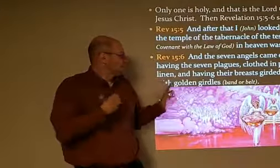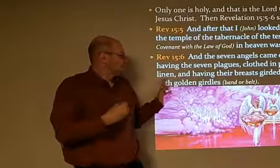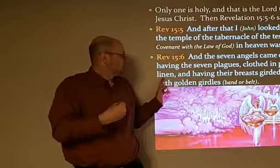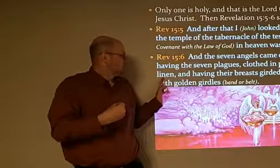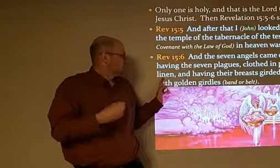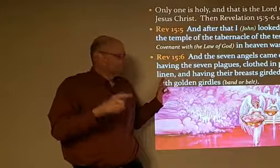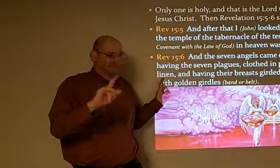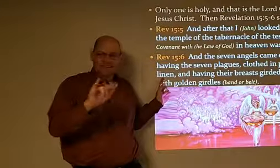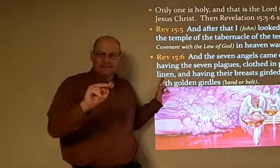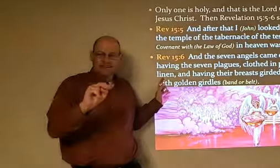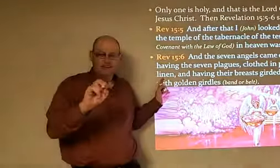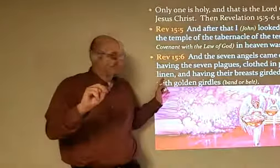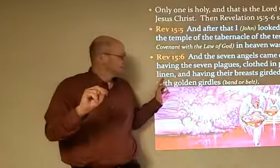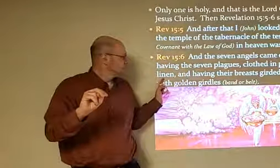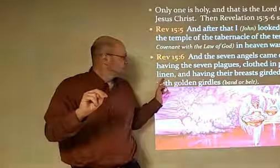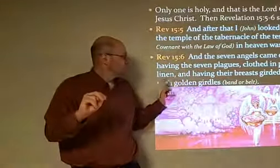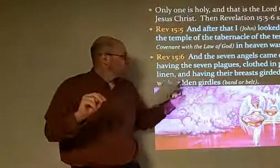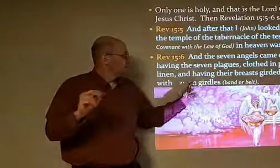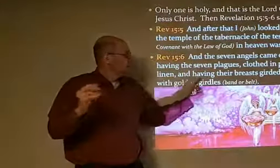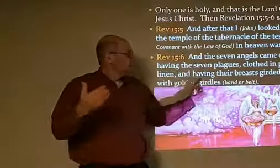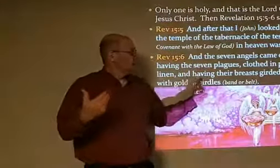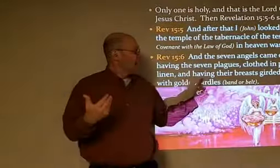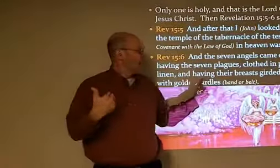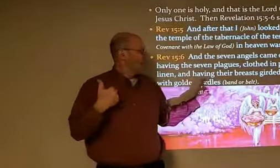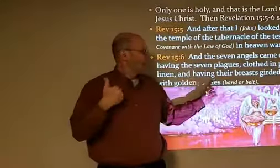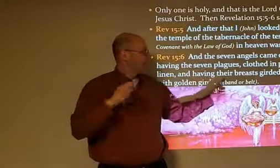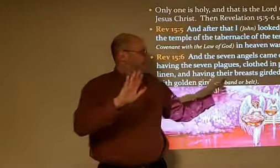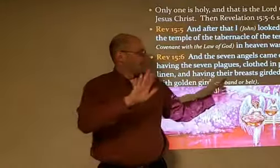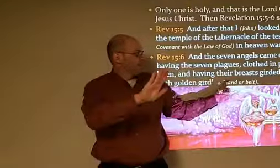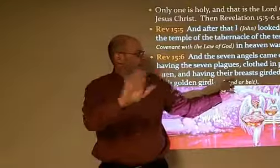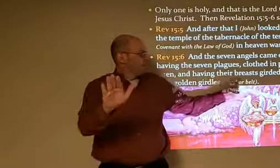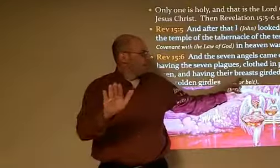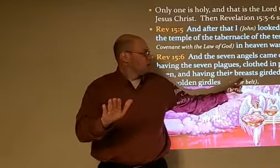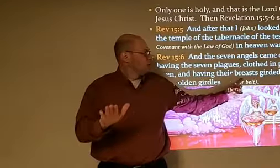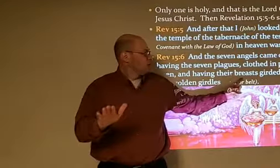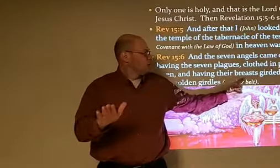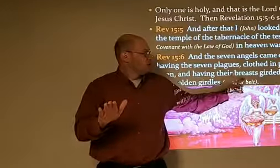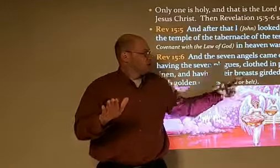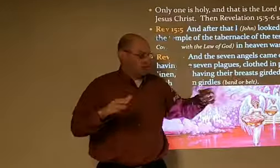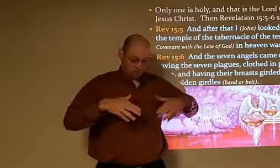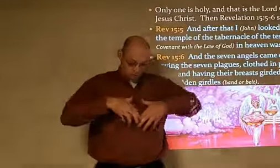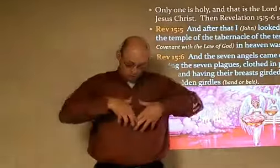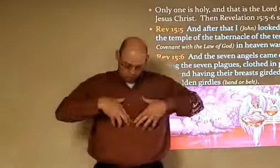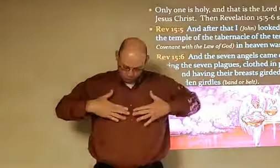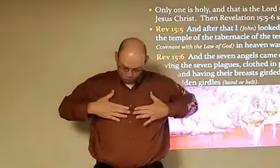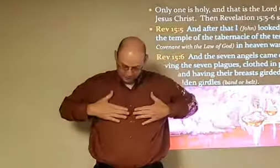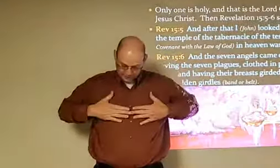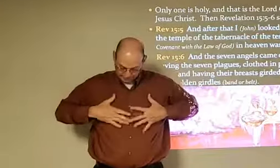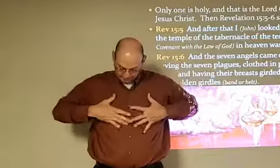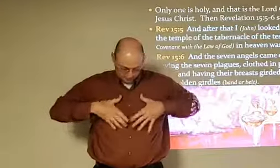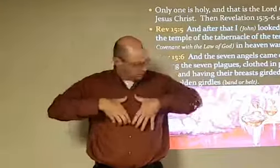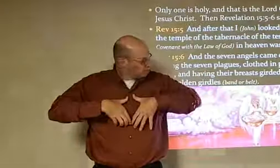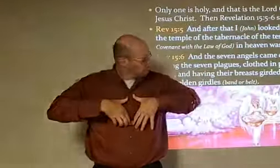It says, clothed in pure and white linen, and having their breasts girded. Okay, so